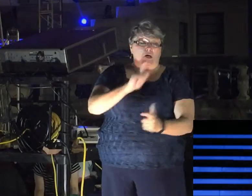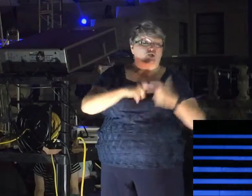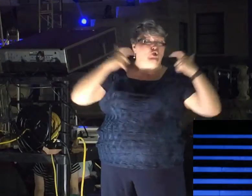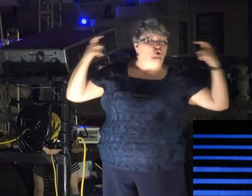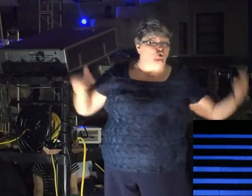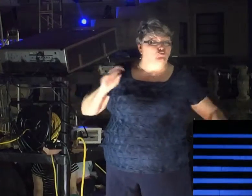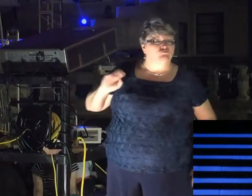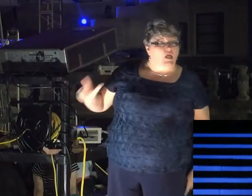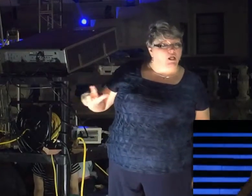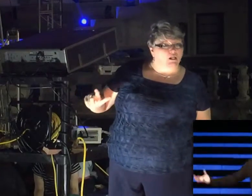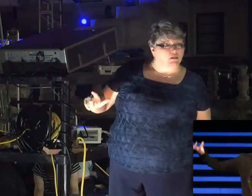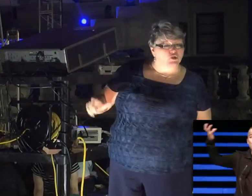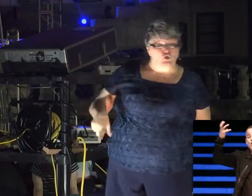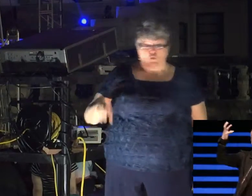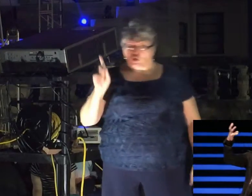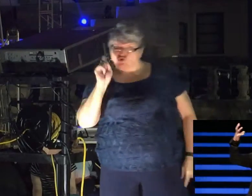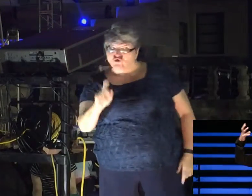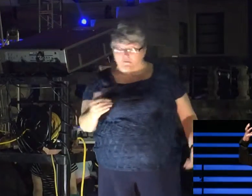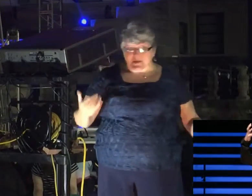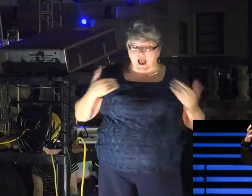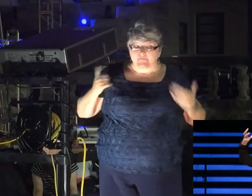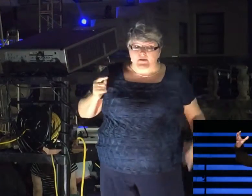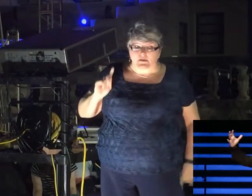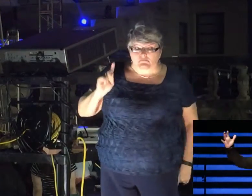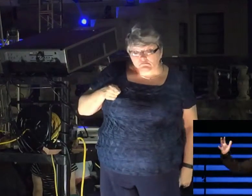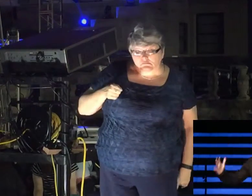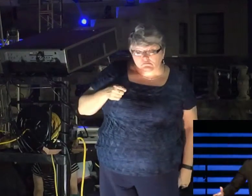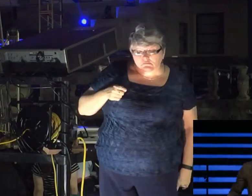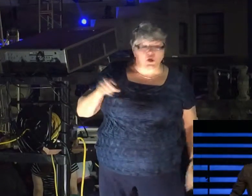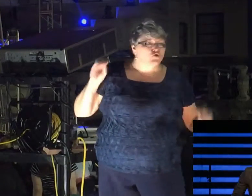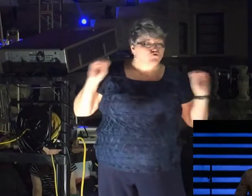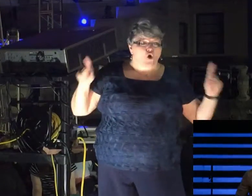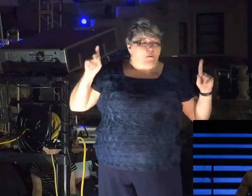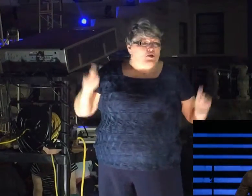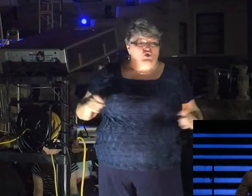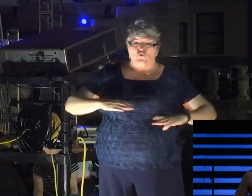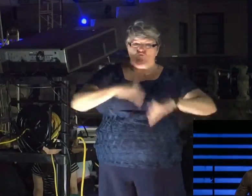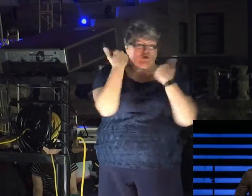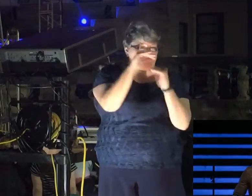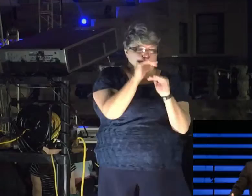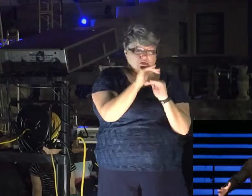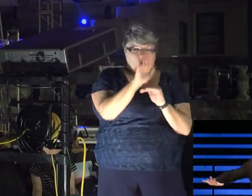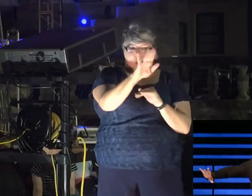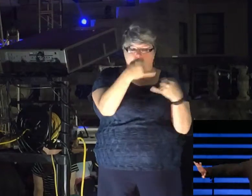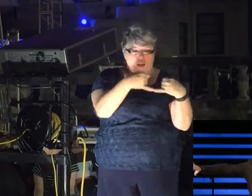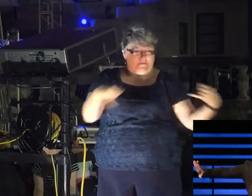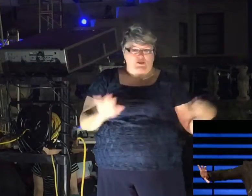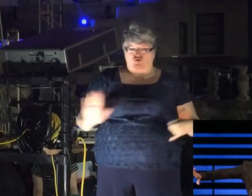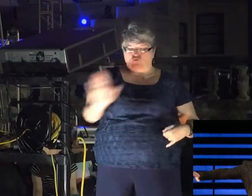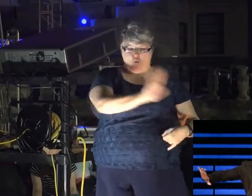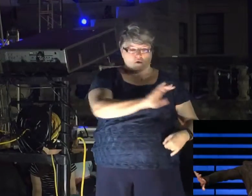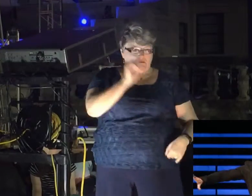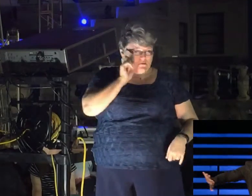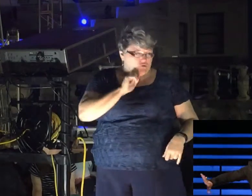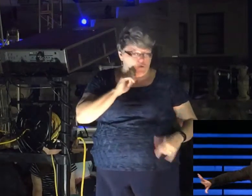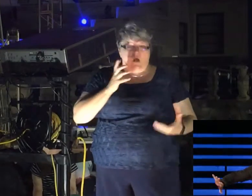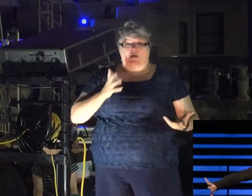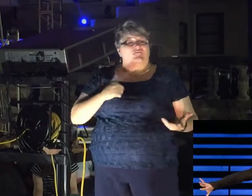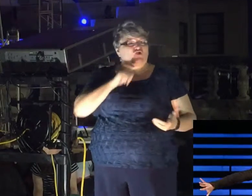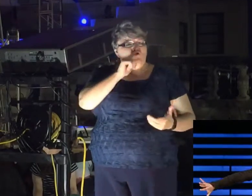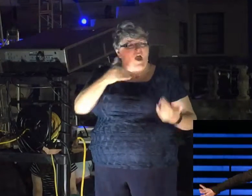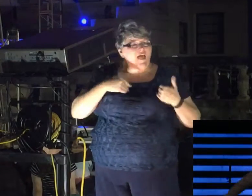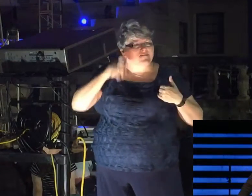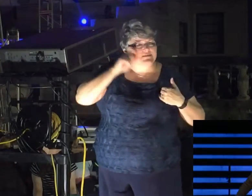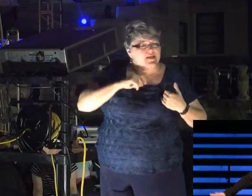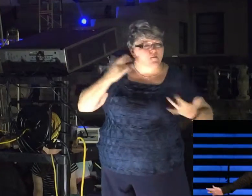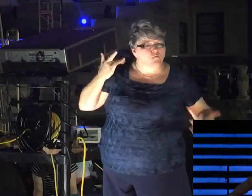deal, but it's a huge deal. You should be having it. No one should put restrictions or boundaries on it.